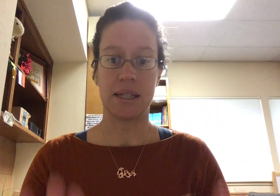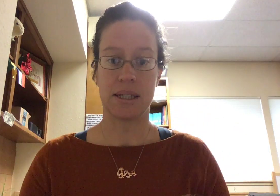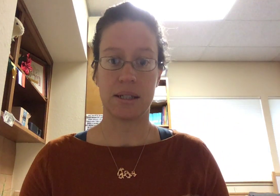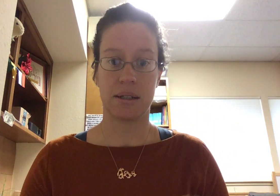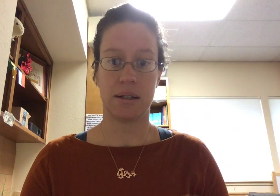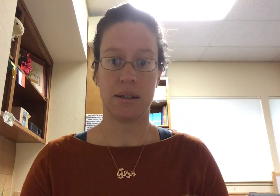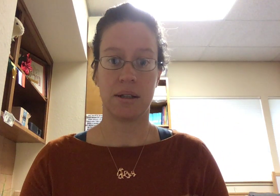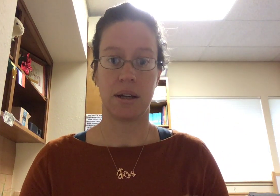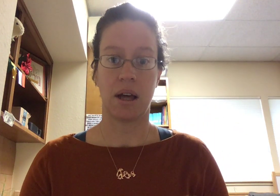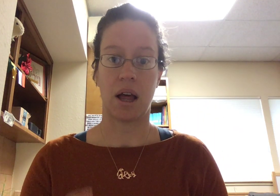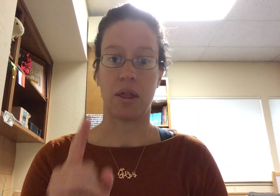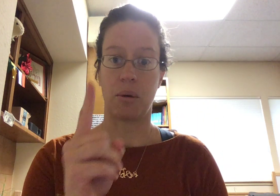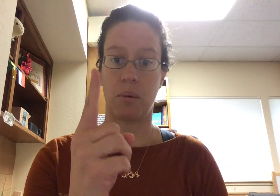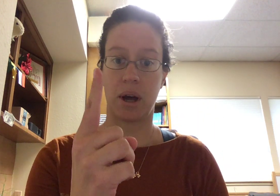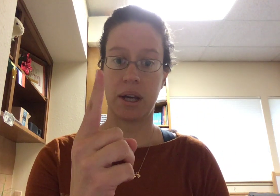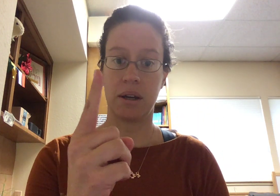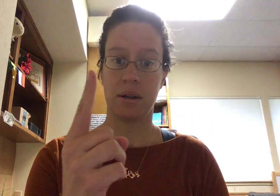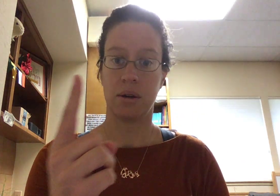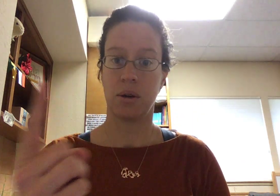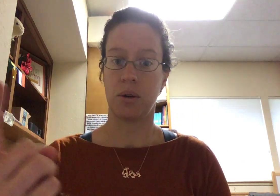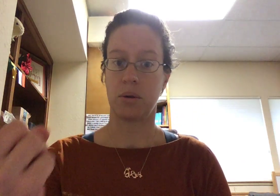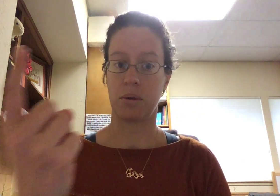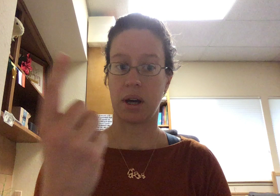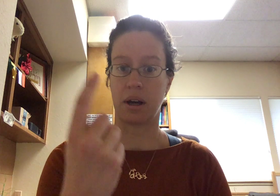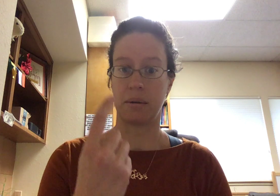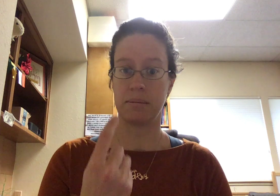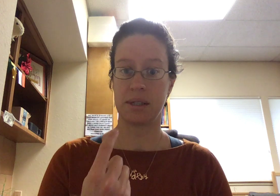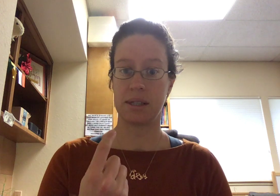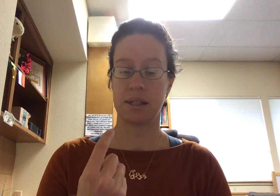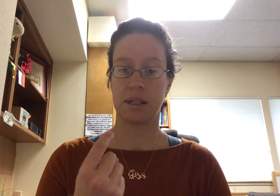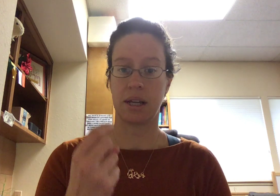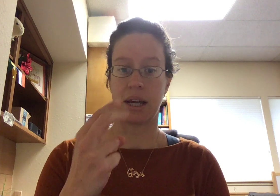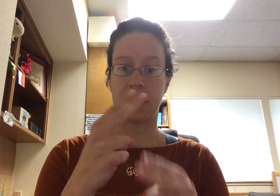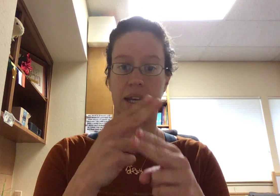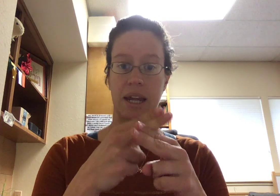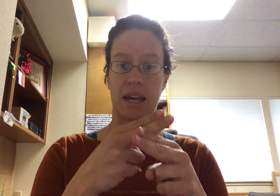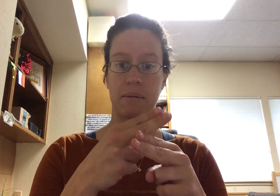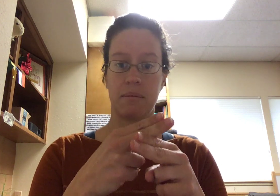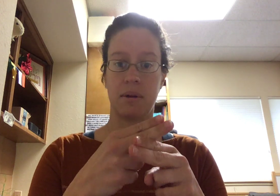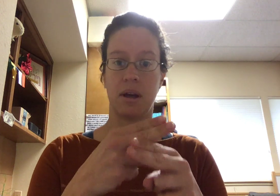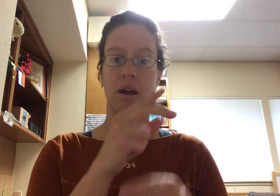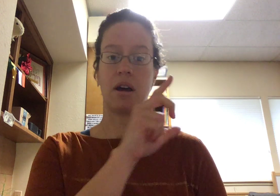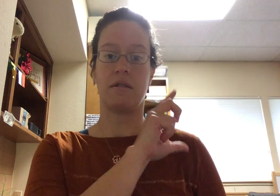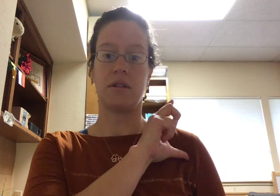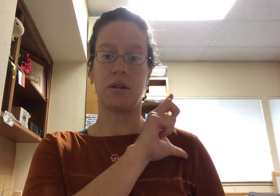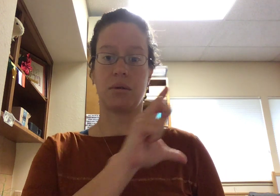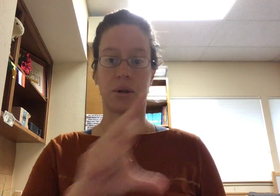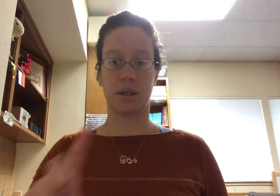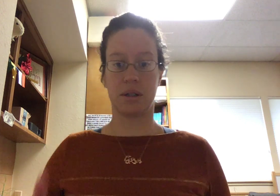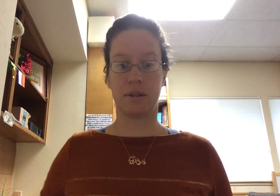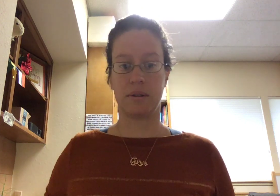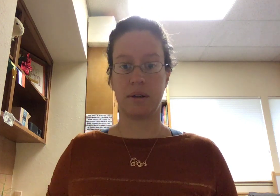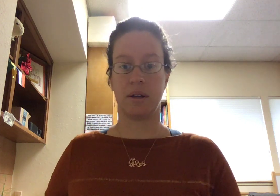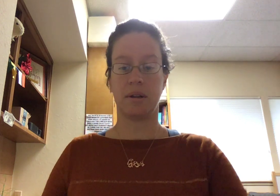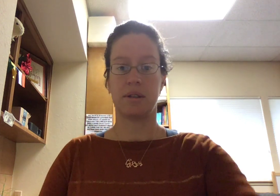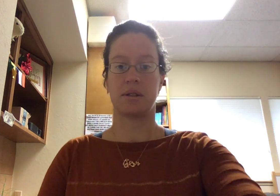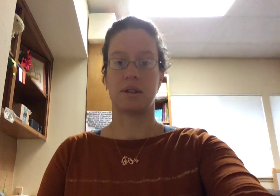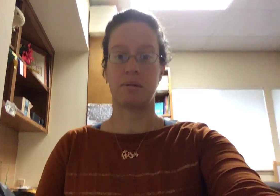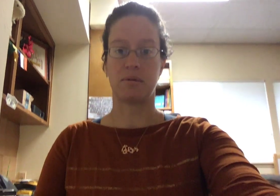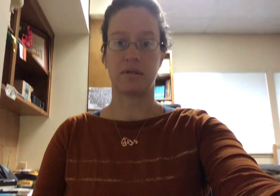on the one who comes in the name of the Lord. So let me move